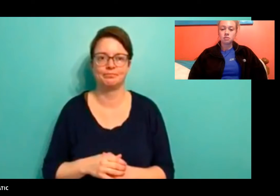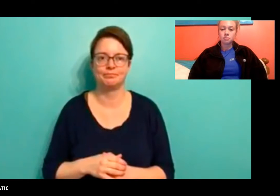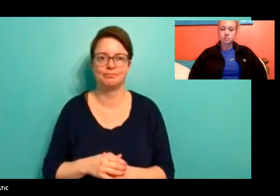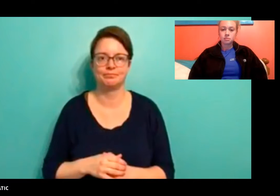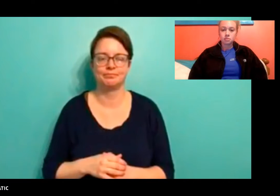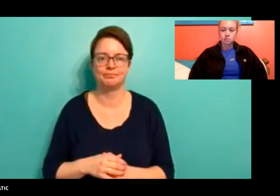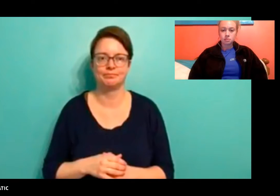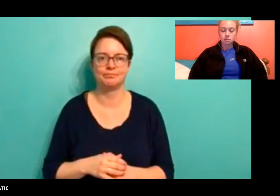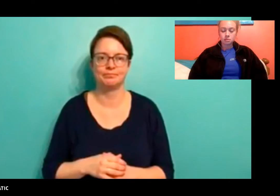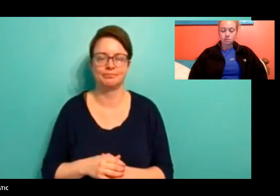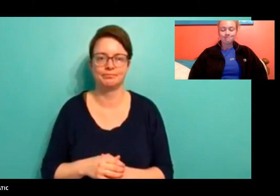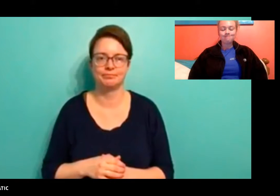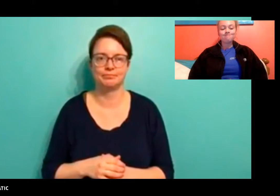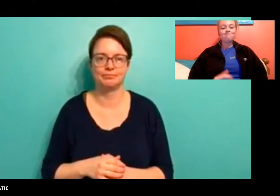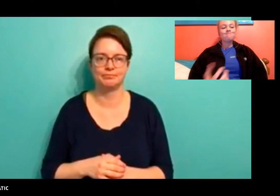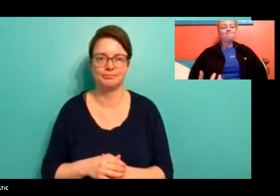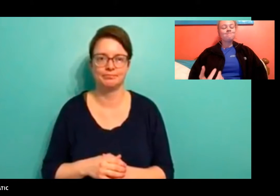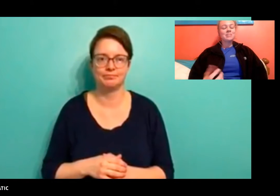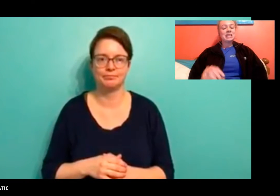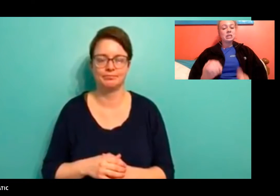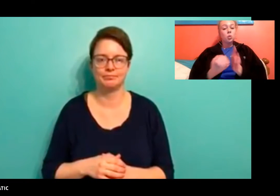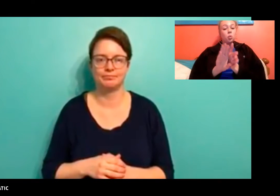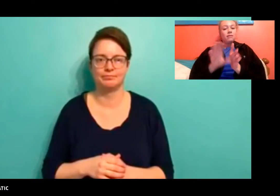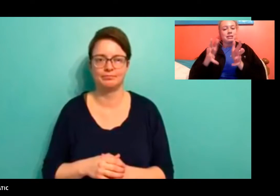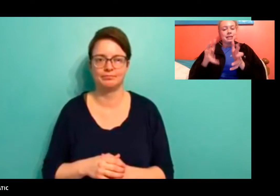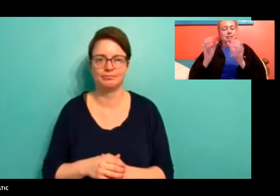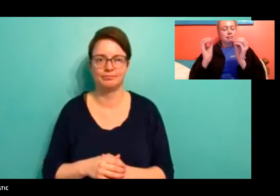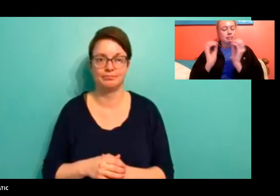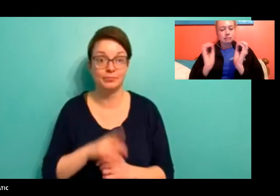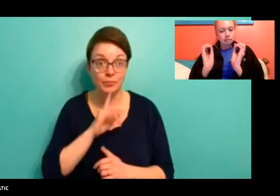005327. Unfortunately, you don't have any refills left.